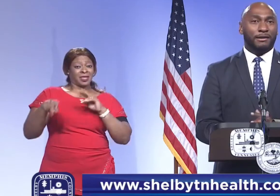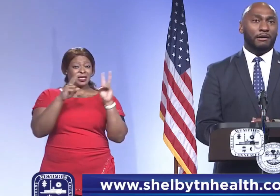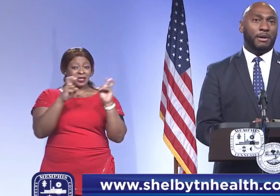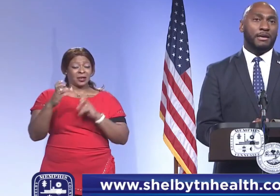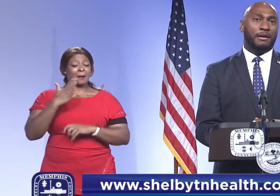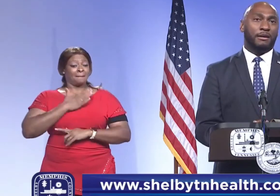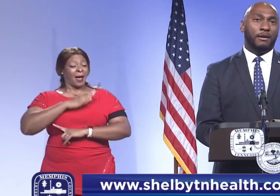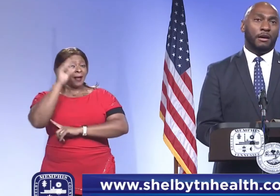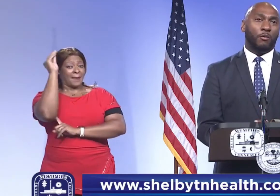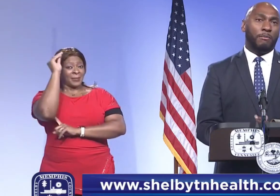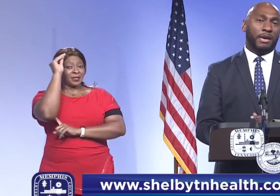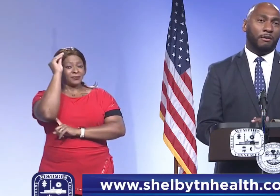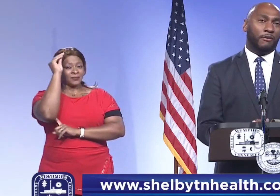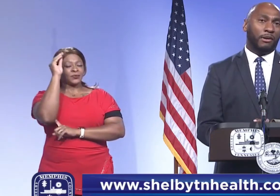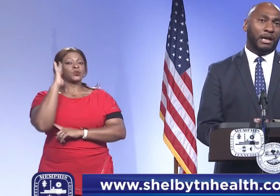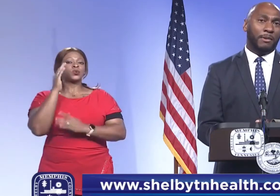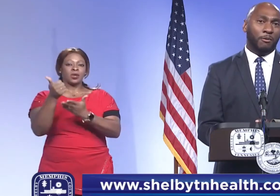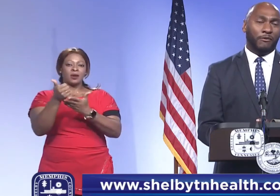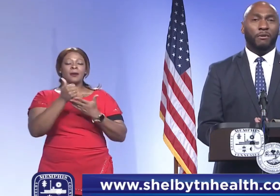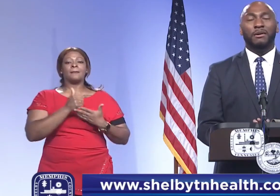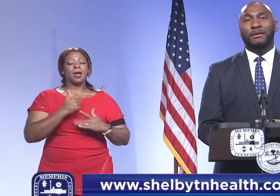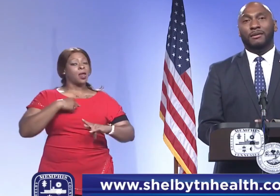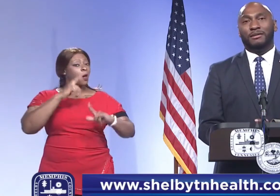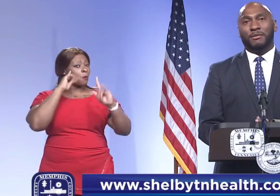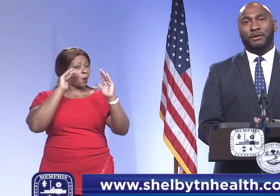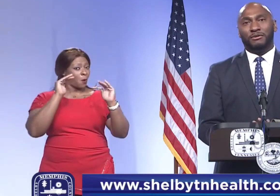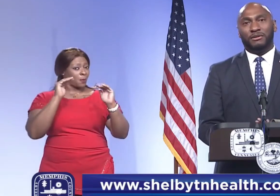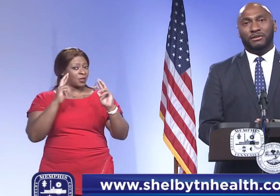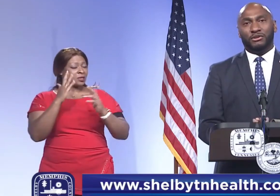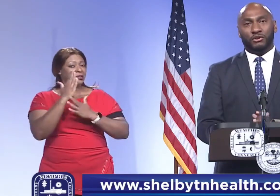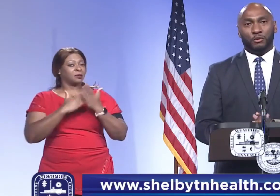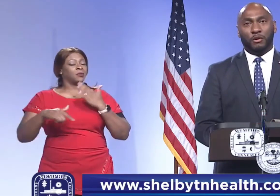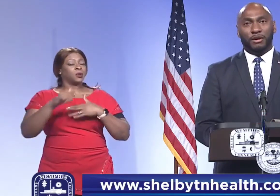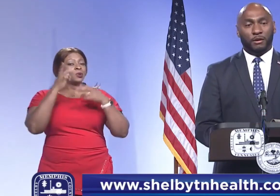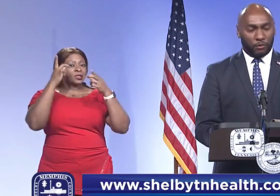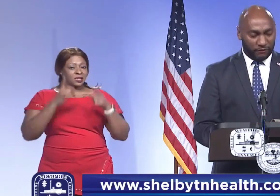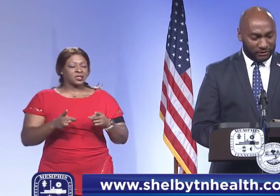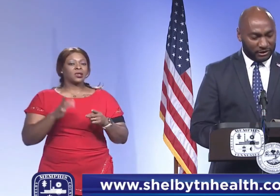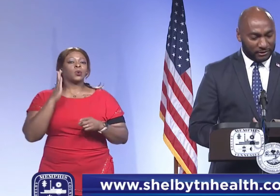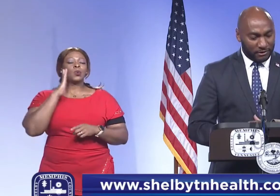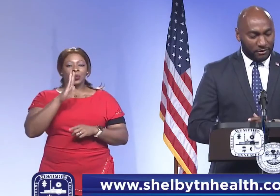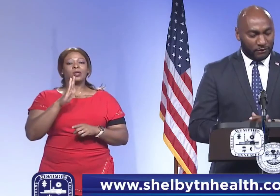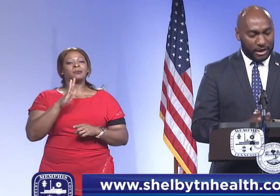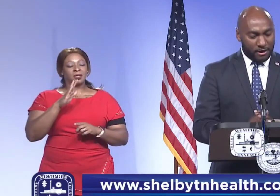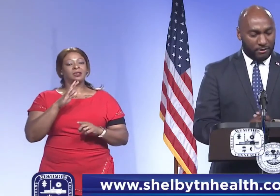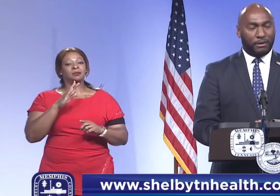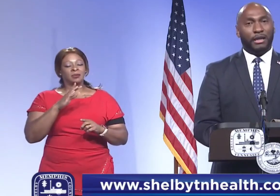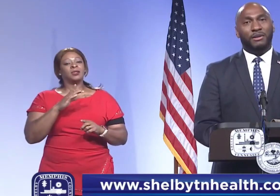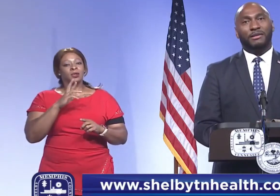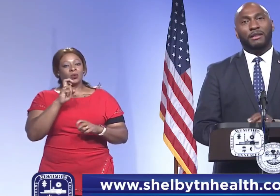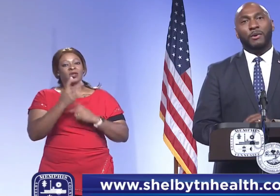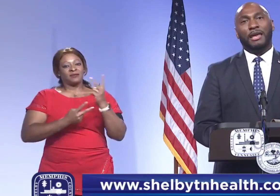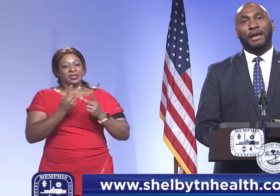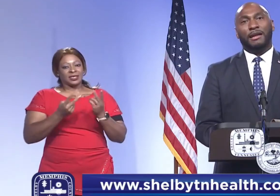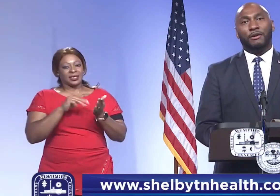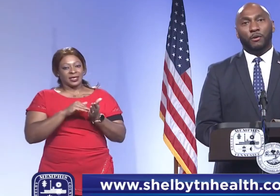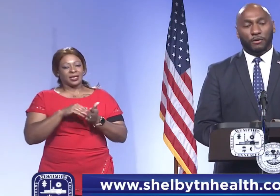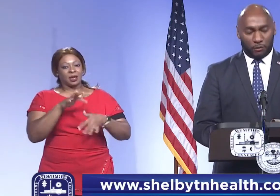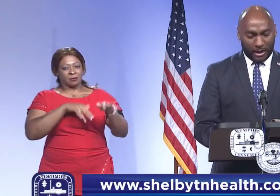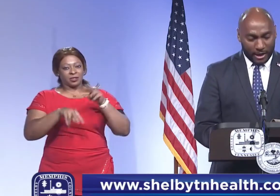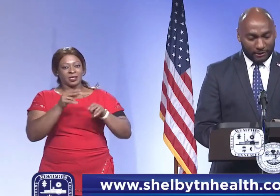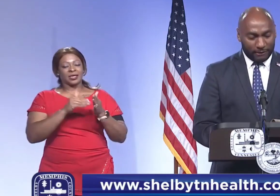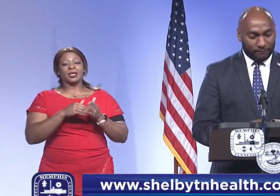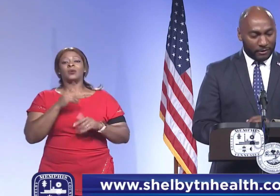my opinion, would be helpful, and I'm hopeful that some of those decisions will be revisited. For now, let me say that we can't ignore